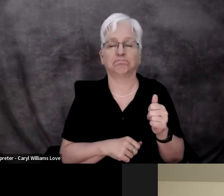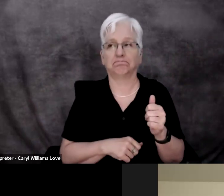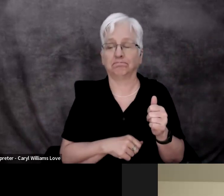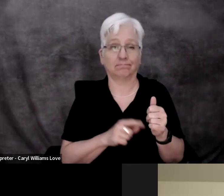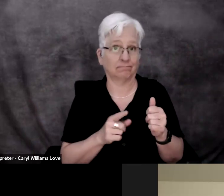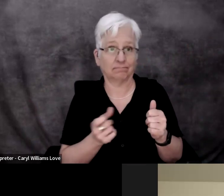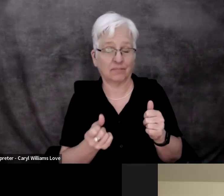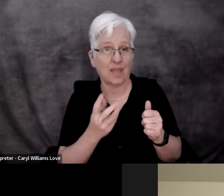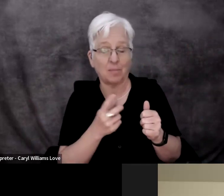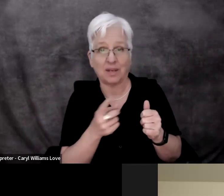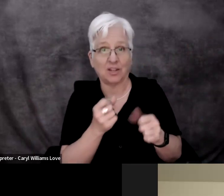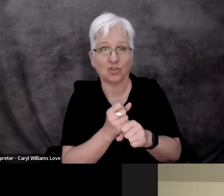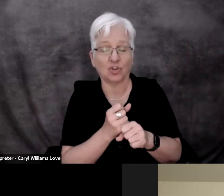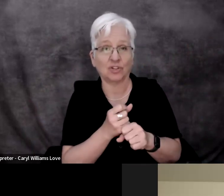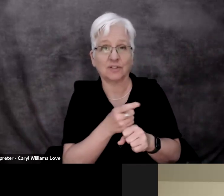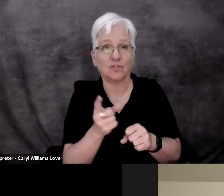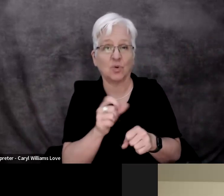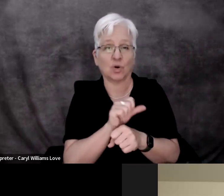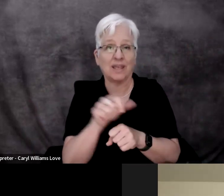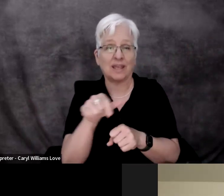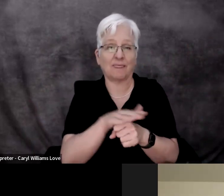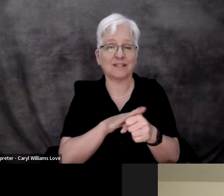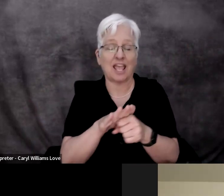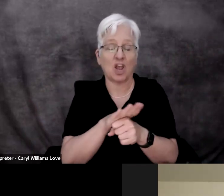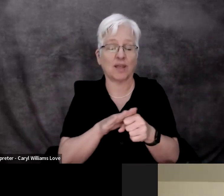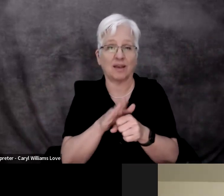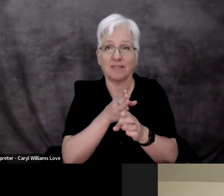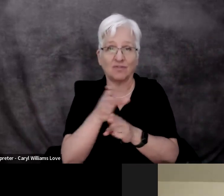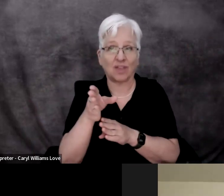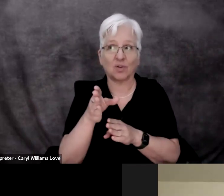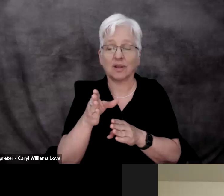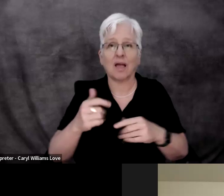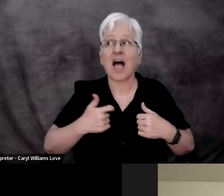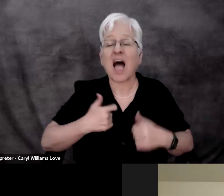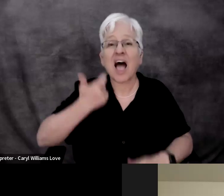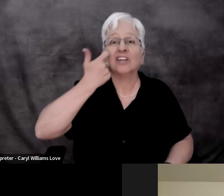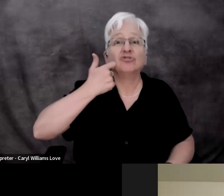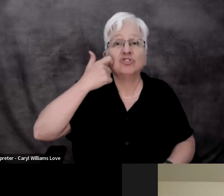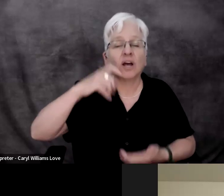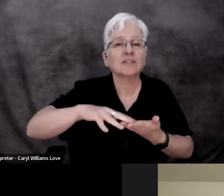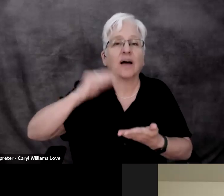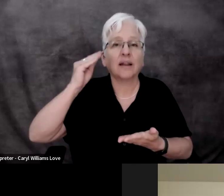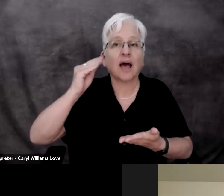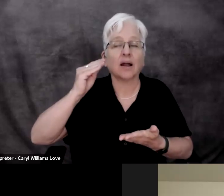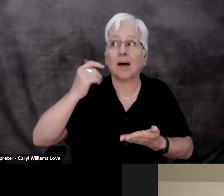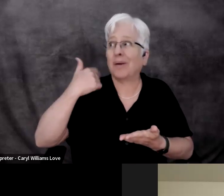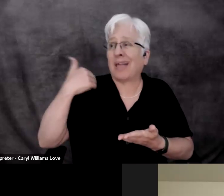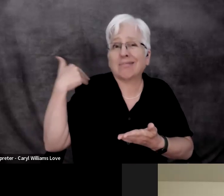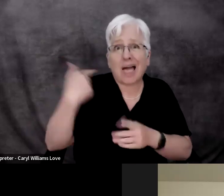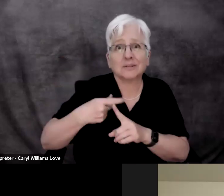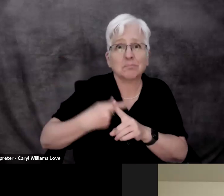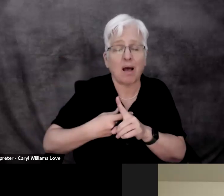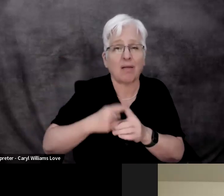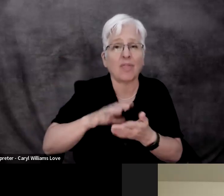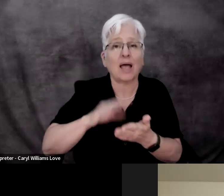working in this area, in this field? And I just found out literally less than a month ago that it